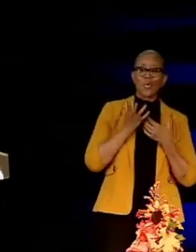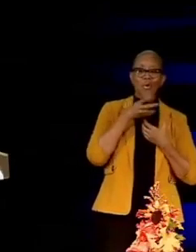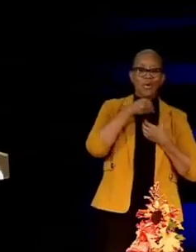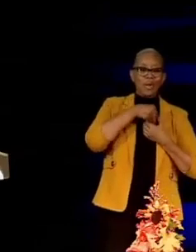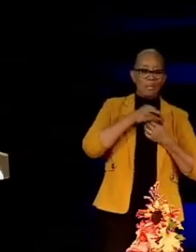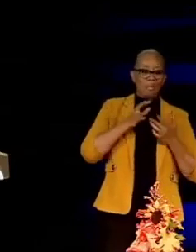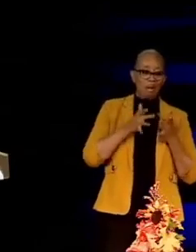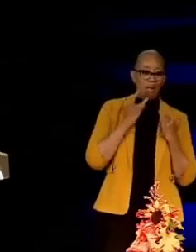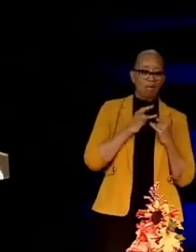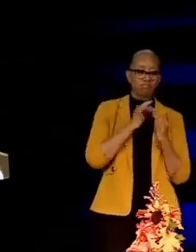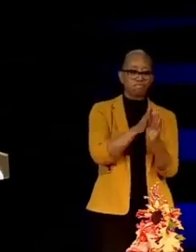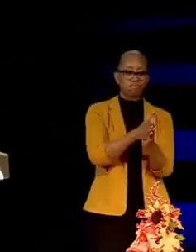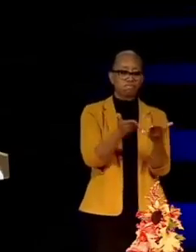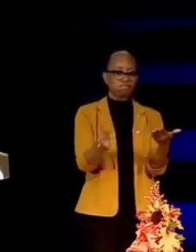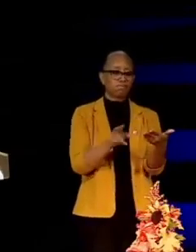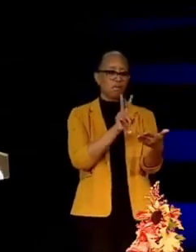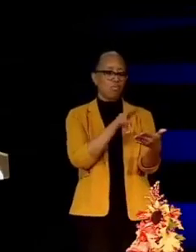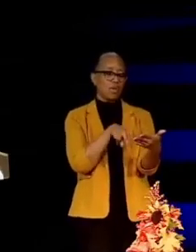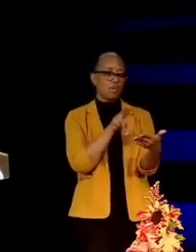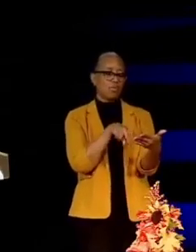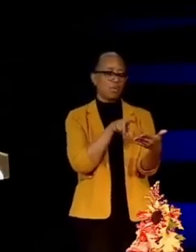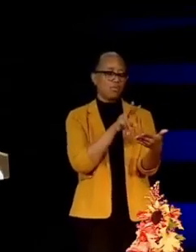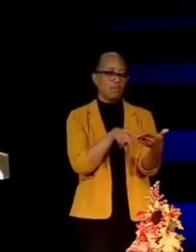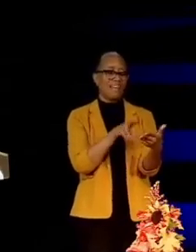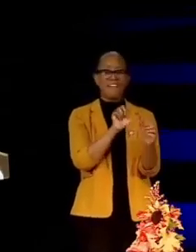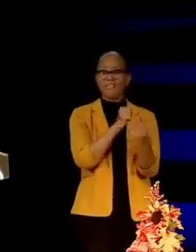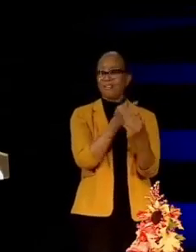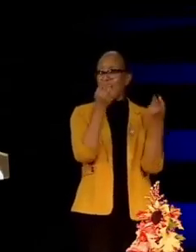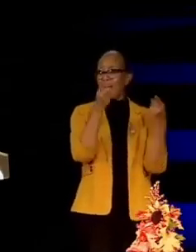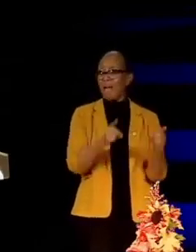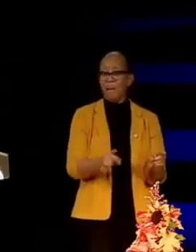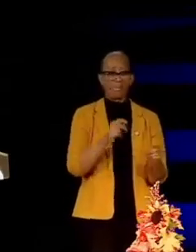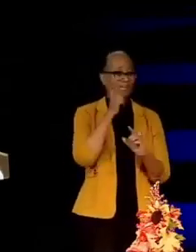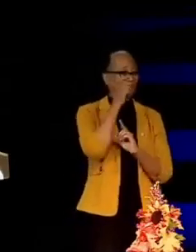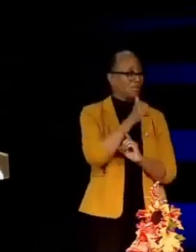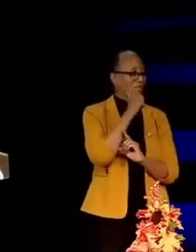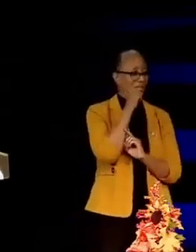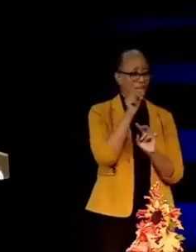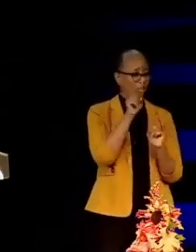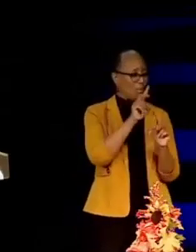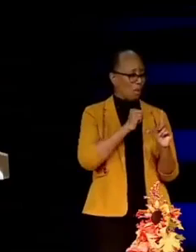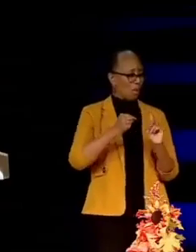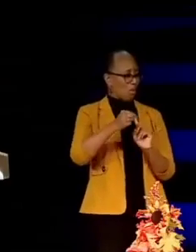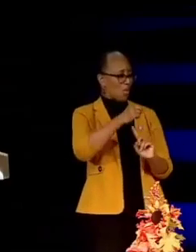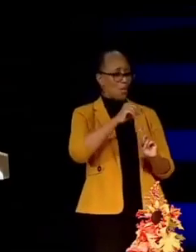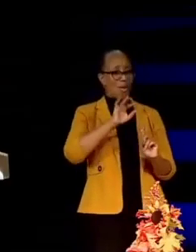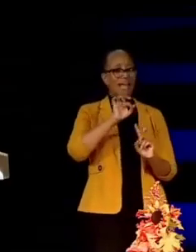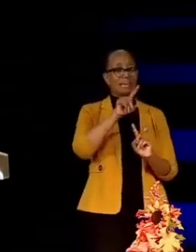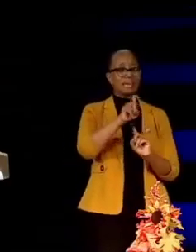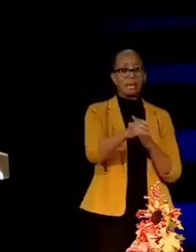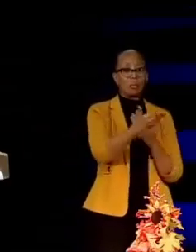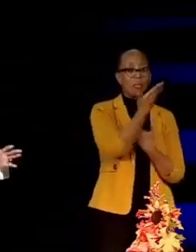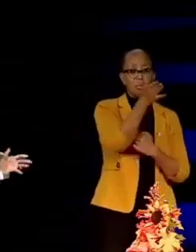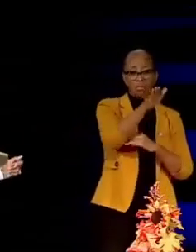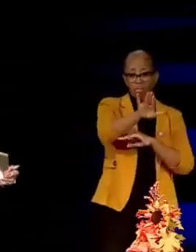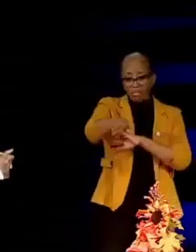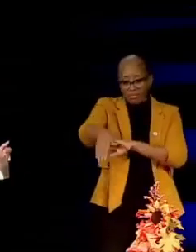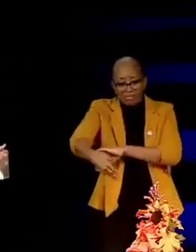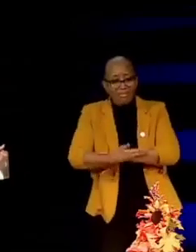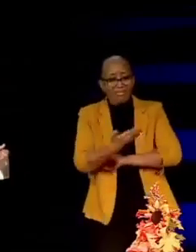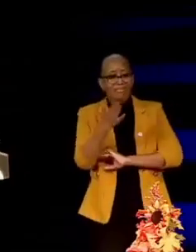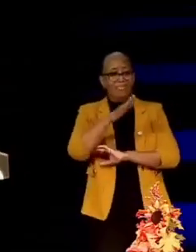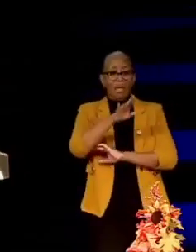just read it in the morning. With all this hell around us, we need to meet it in the morning. Come on. The old folks say, read it in